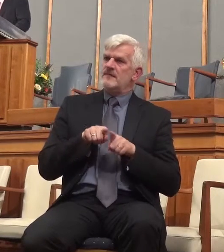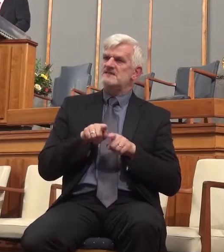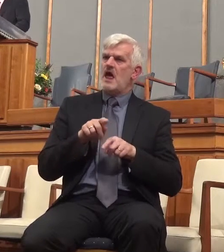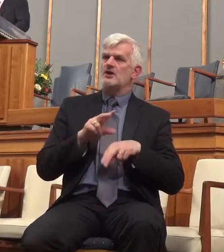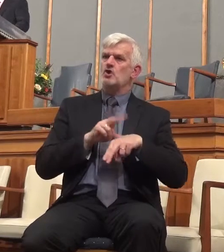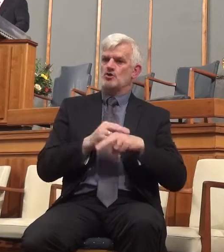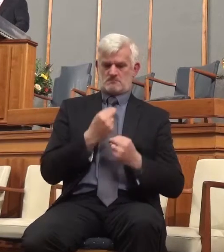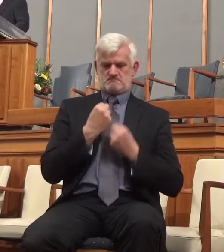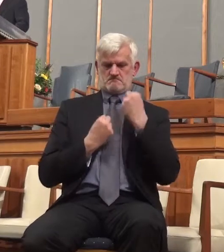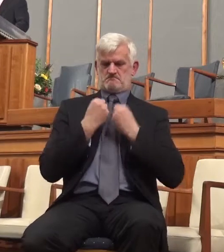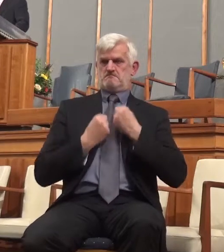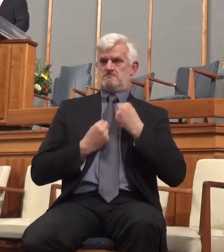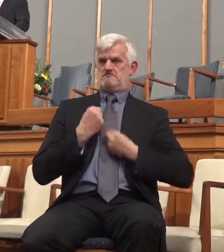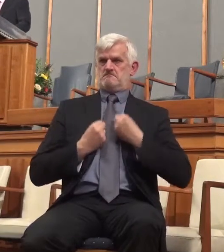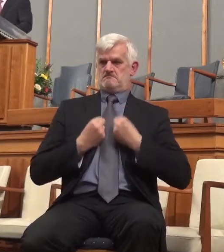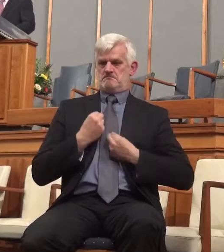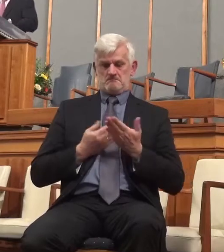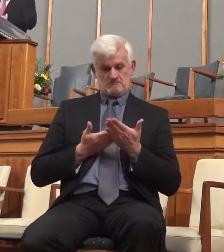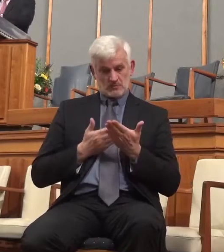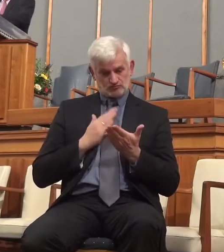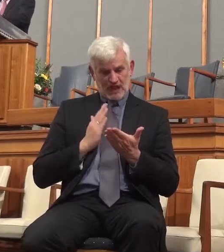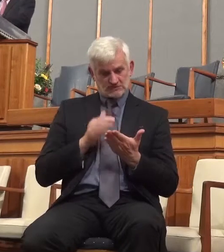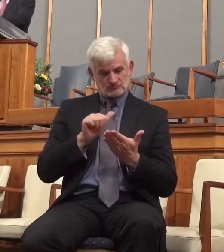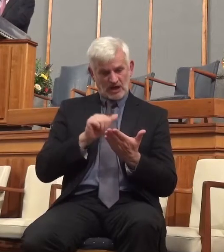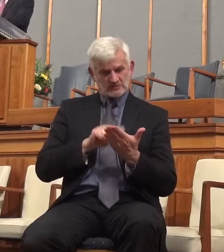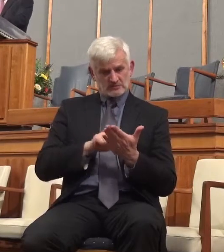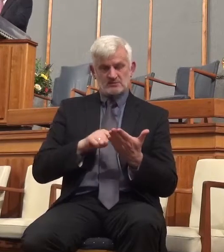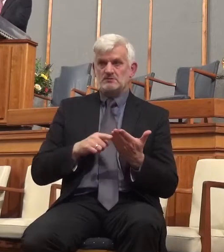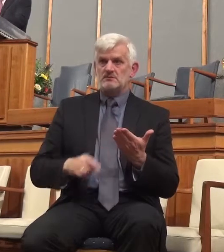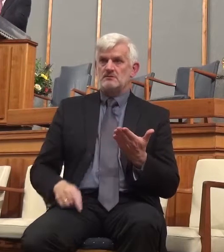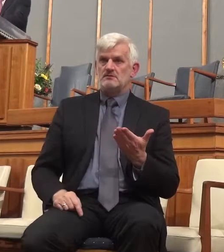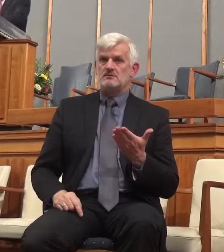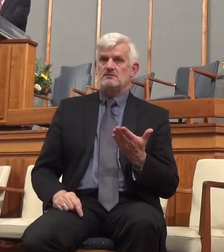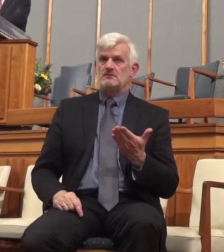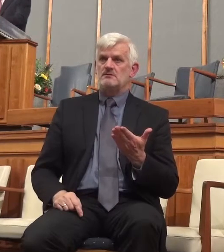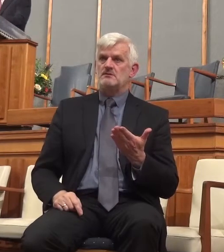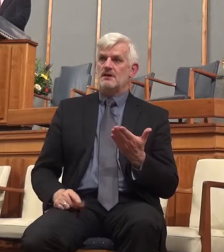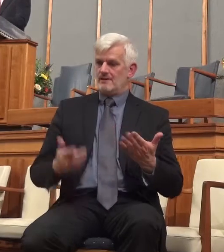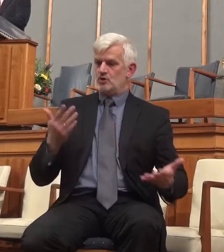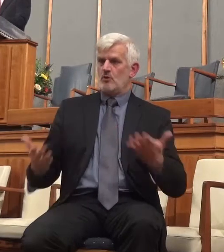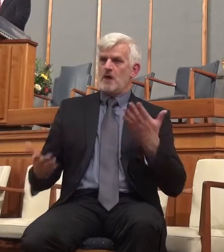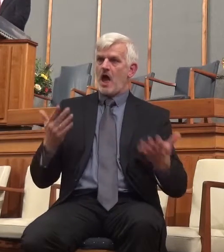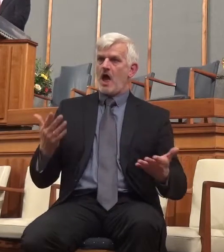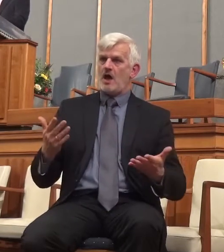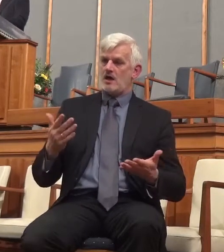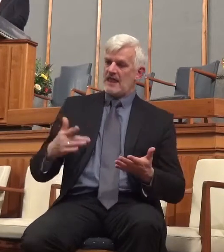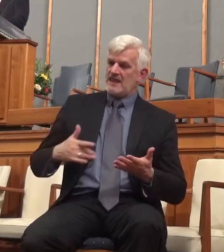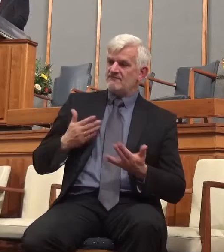It speaks of me. Why? Living by sight. It's hopeless, dear friends. It